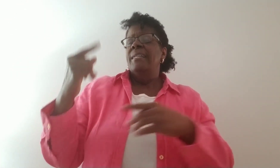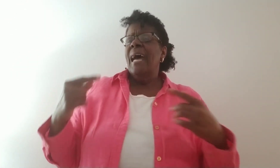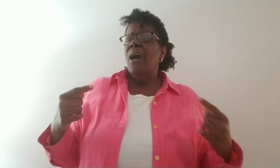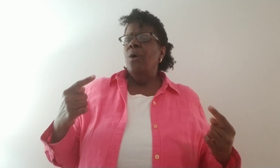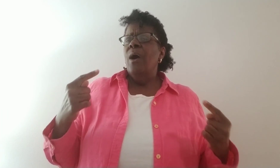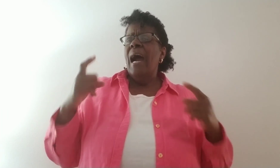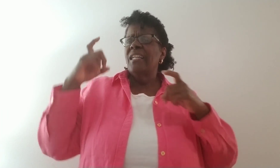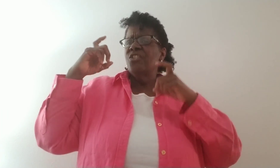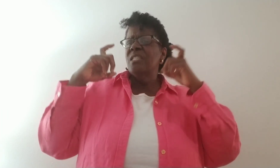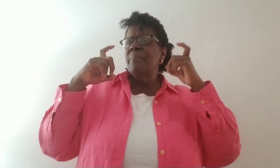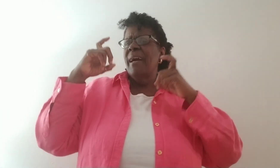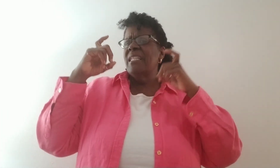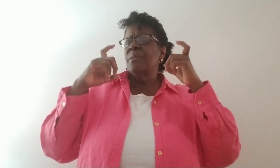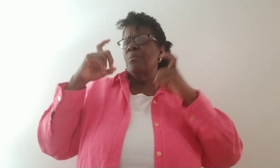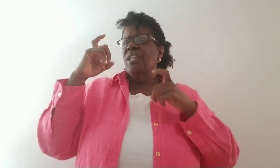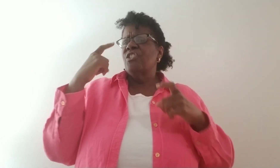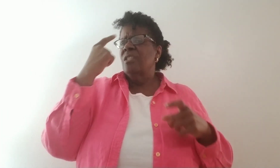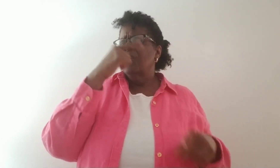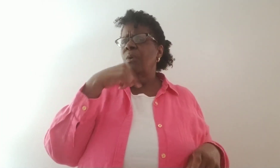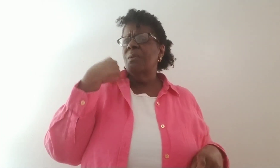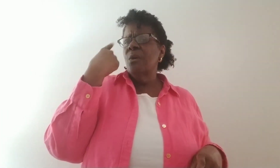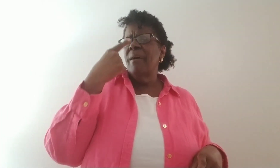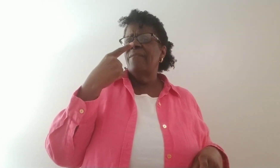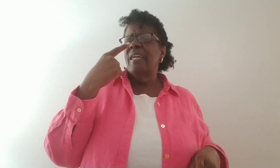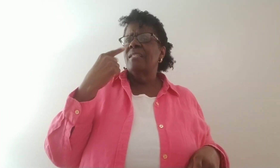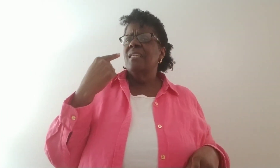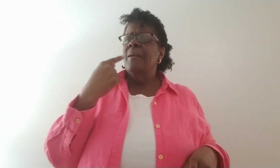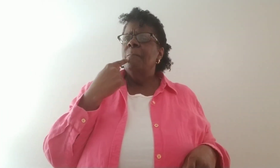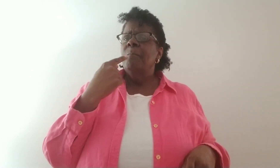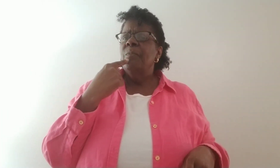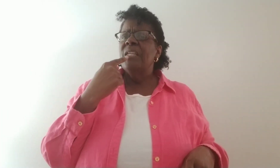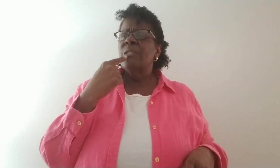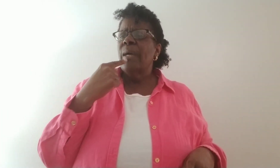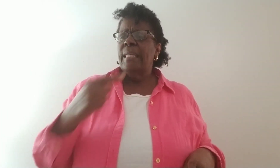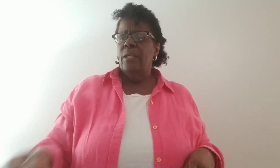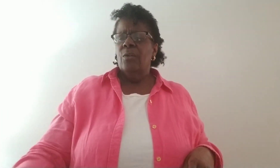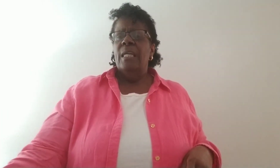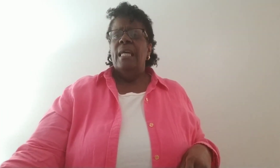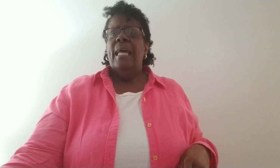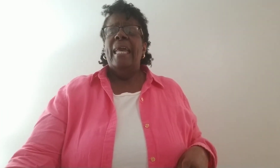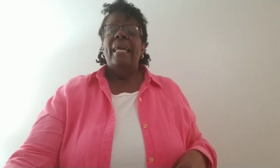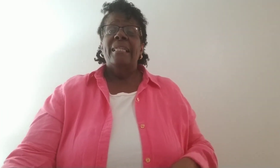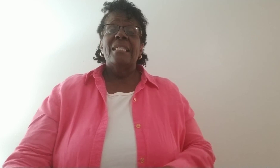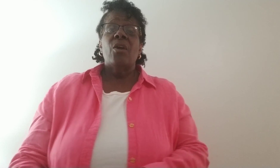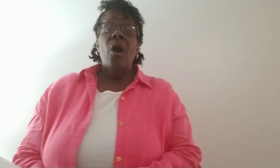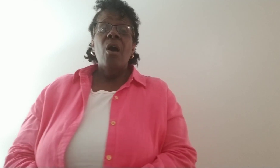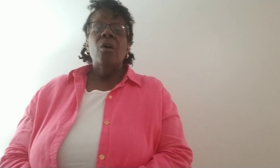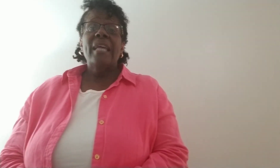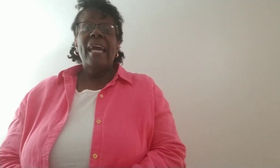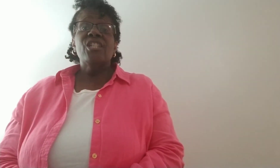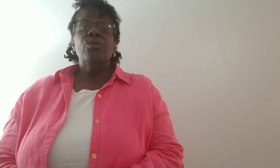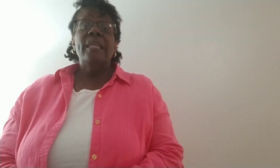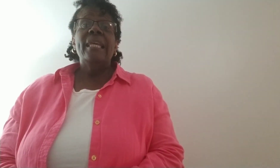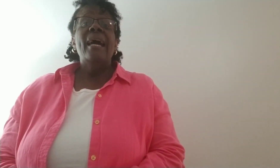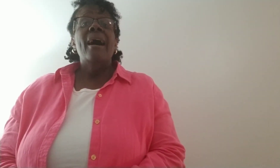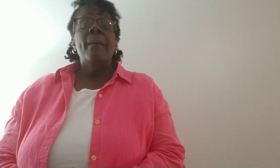Now, how did you see my expression? What was on my face? This right here. And it's called actually a